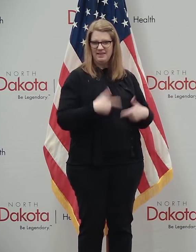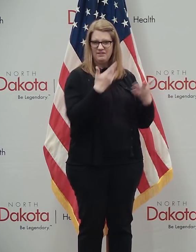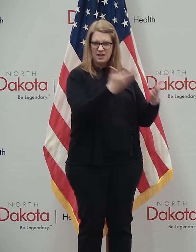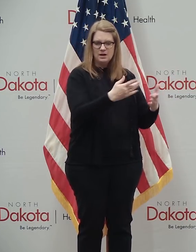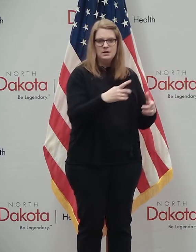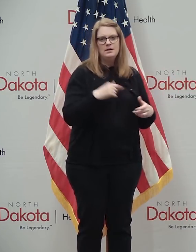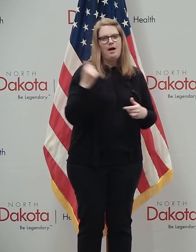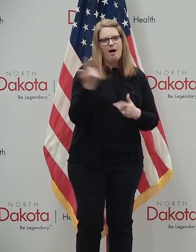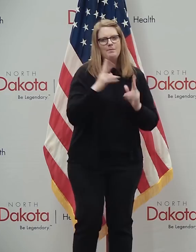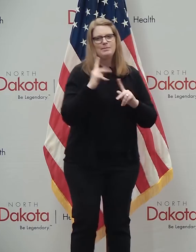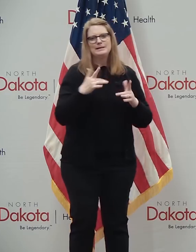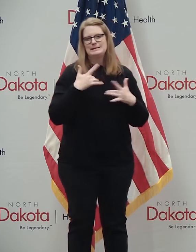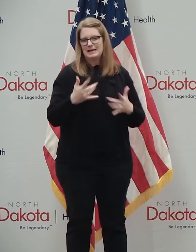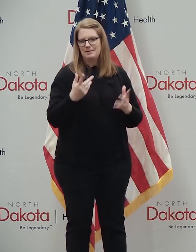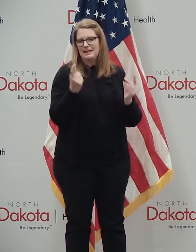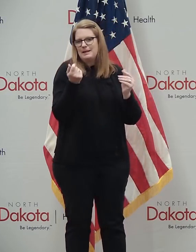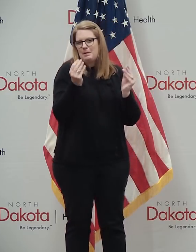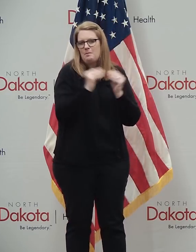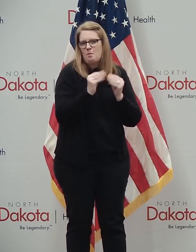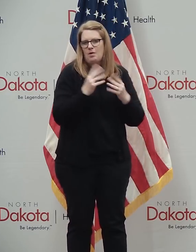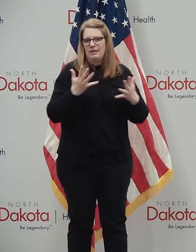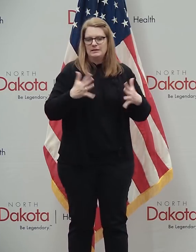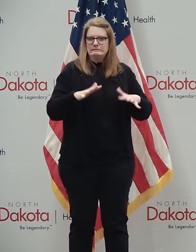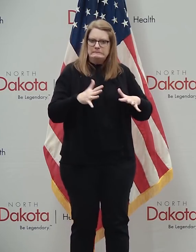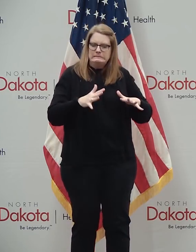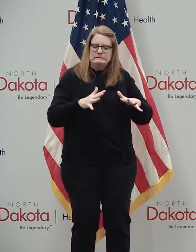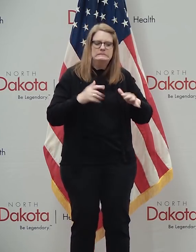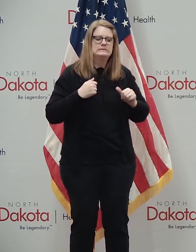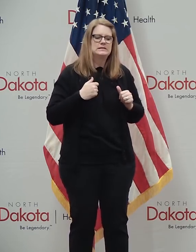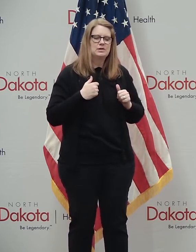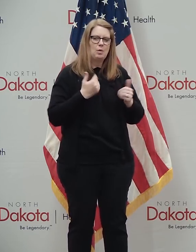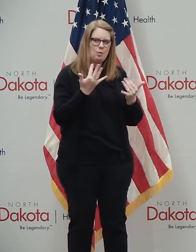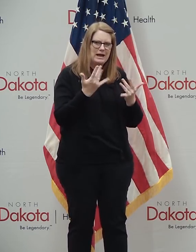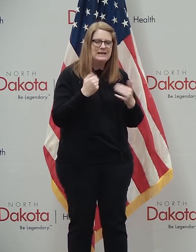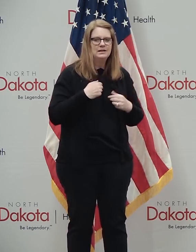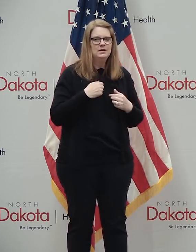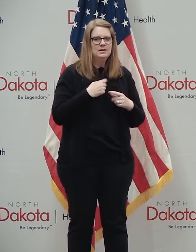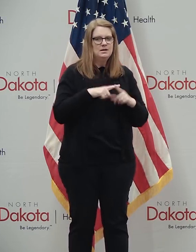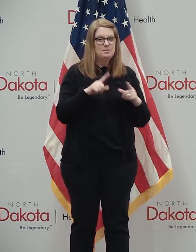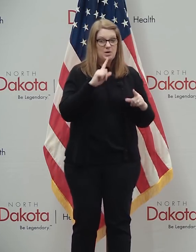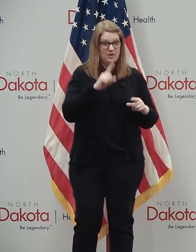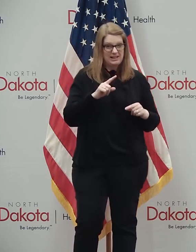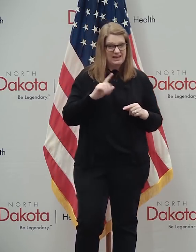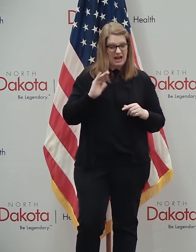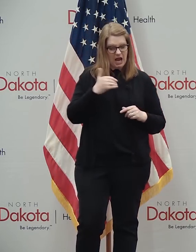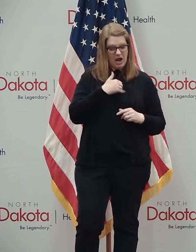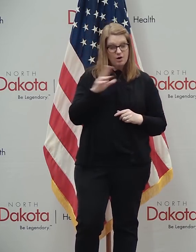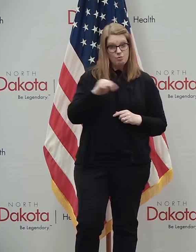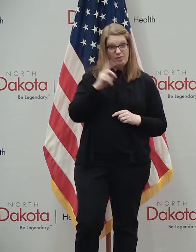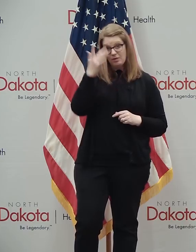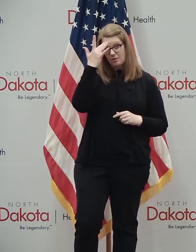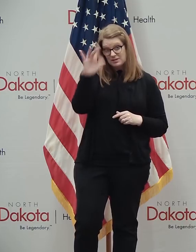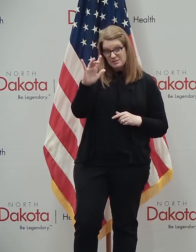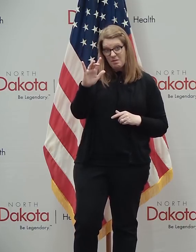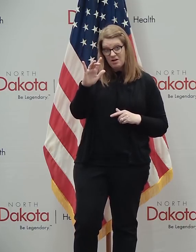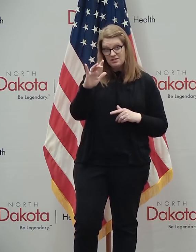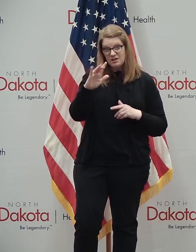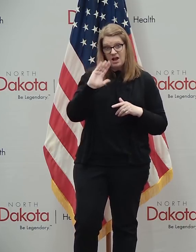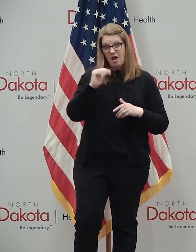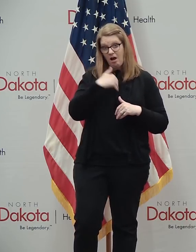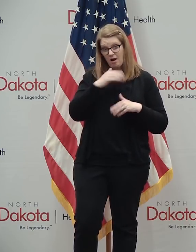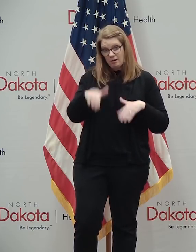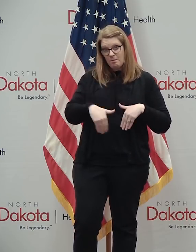help all North Dakotans understand that the whole North Dakota SMART approach was about the 20% or so of population in our state that